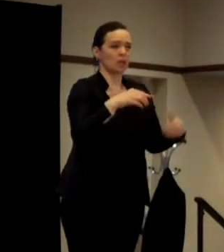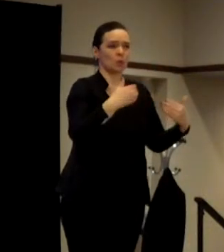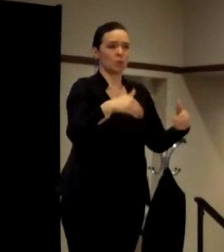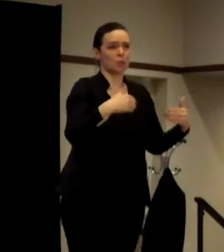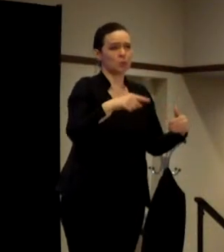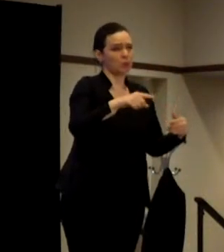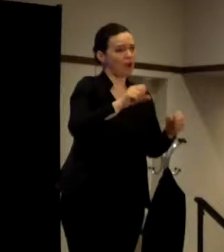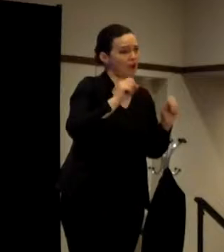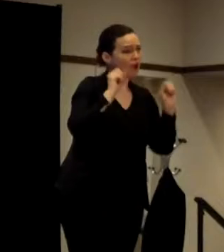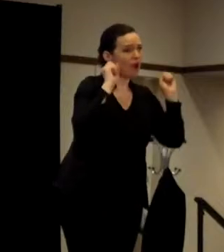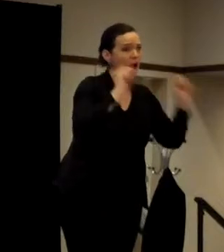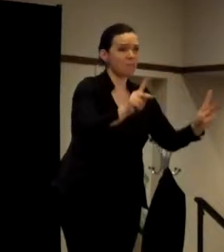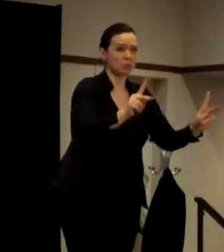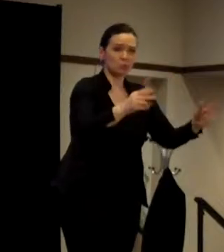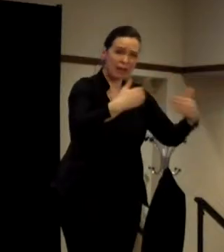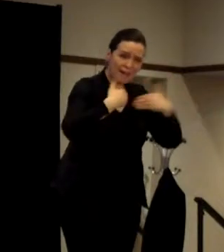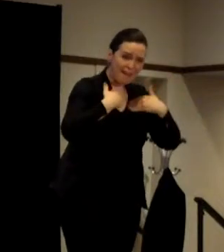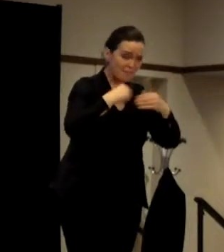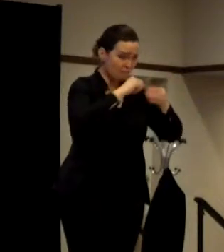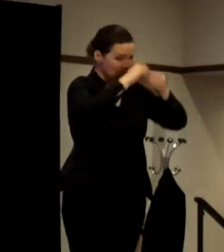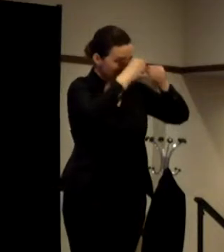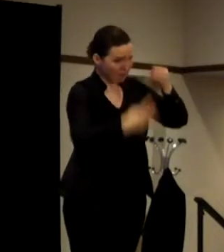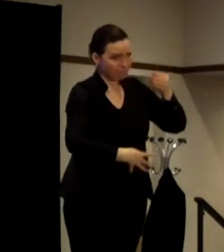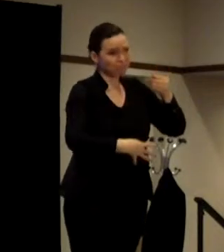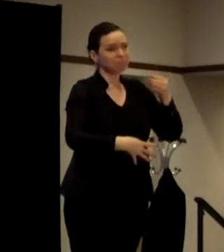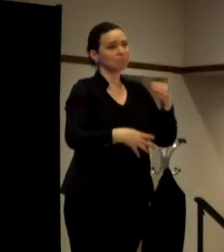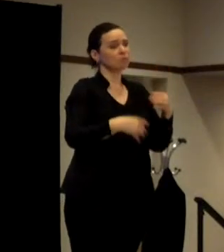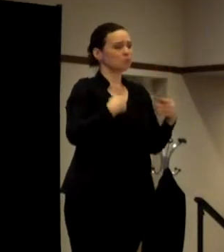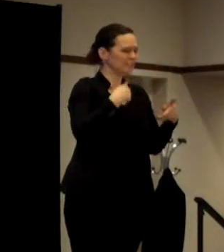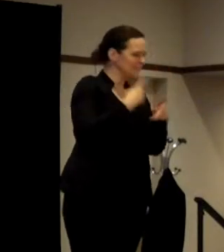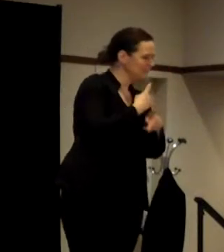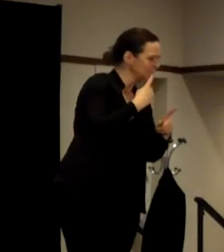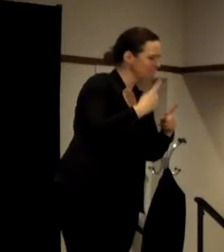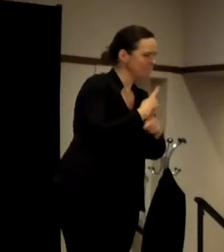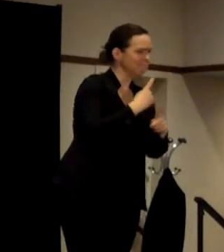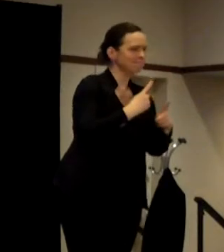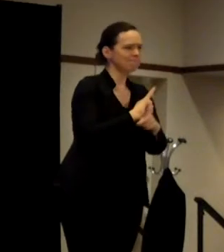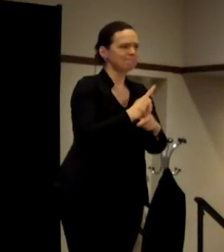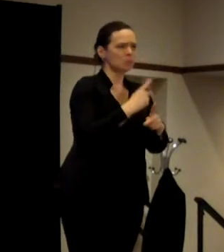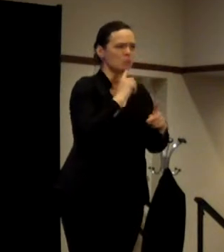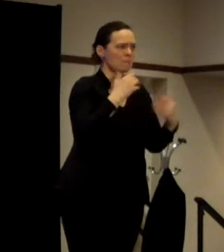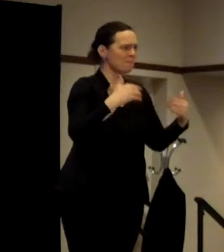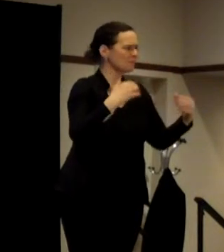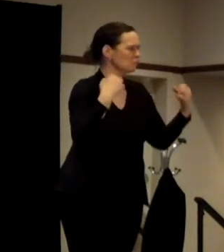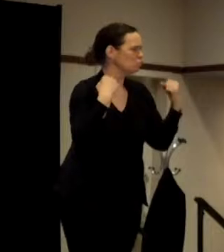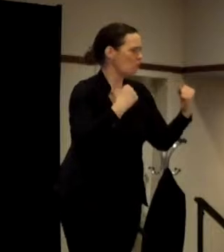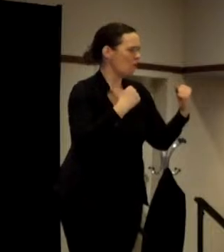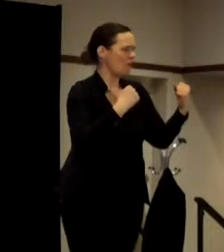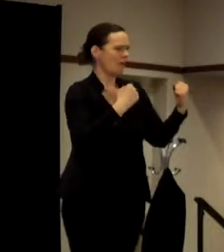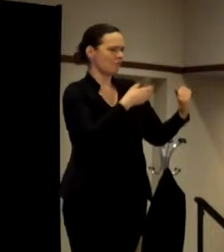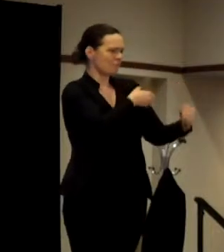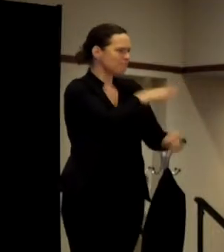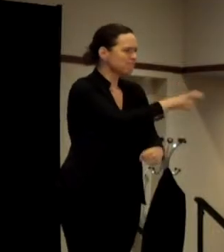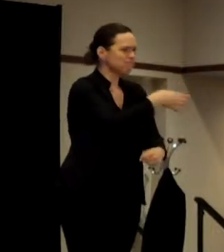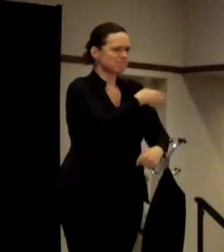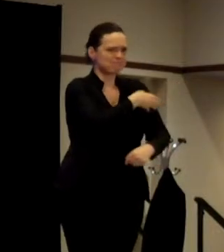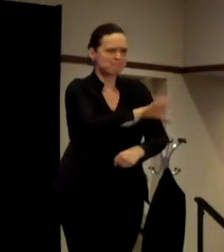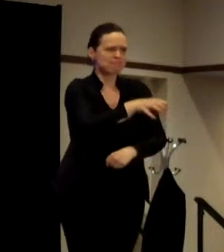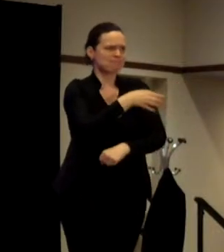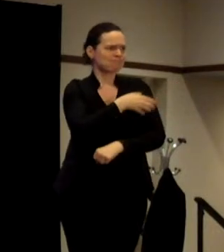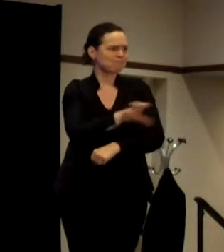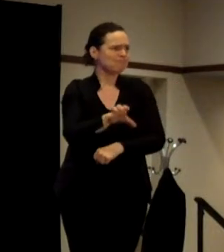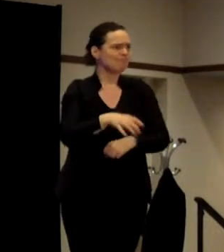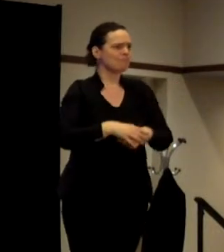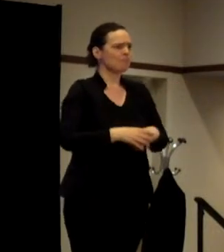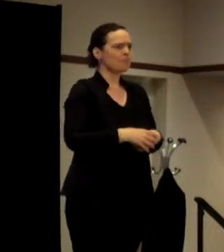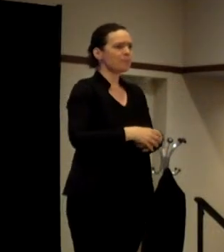governments to shore up some of these areas. You can give support to small businesses too. So even if you're a